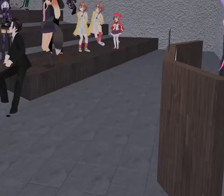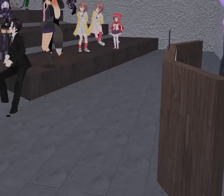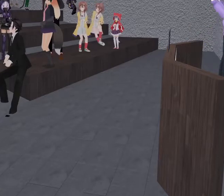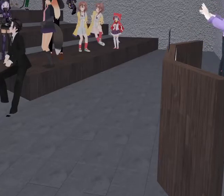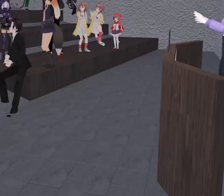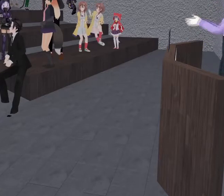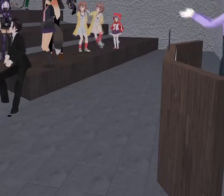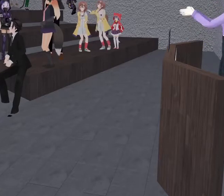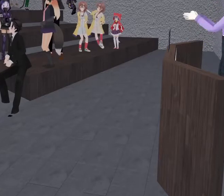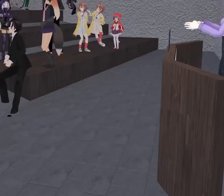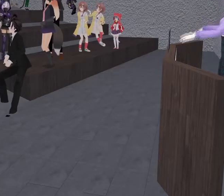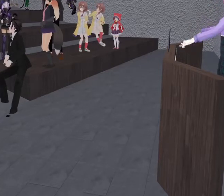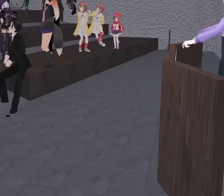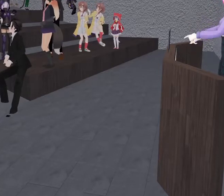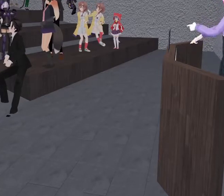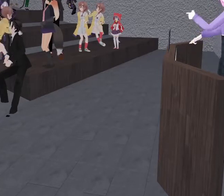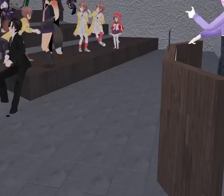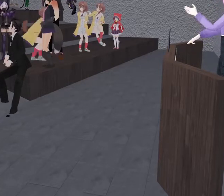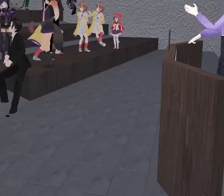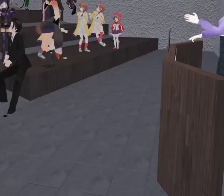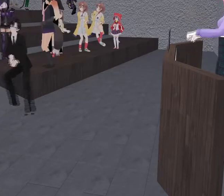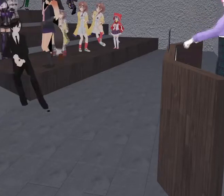Hey! And fire is the winner. You can go ahead and go first.